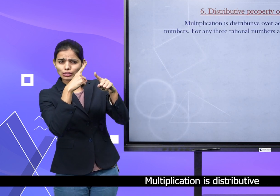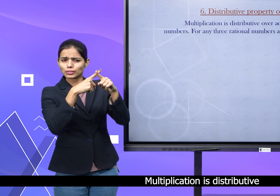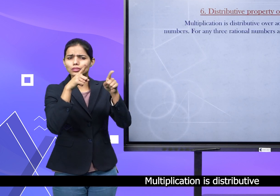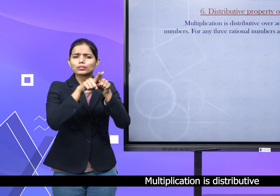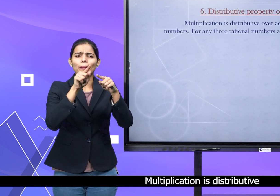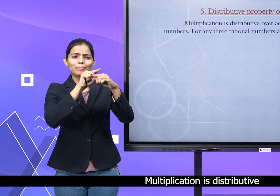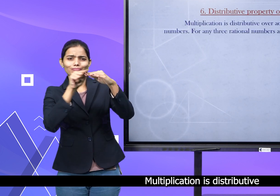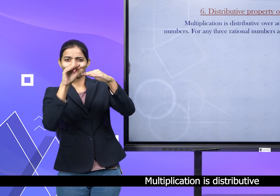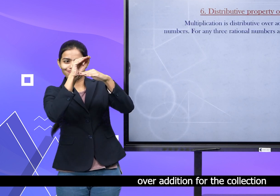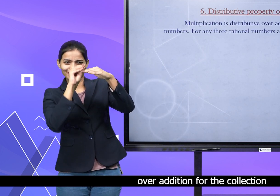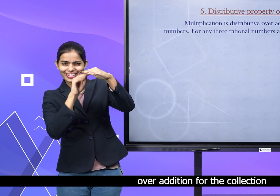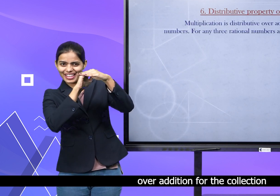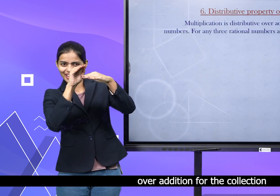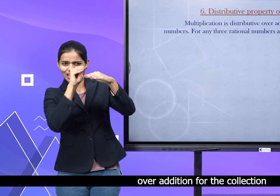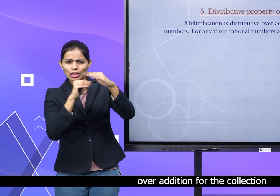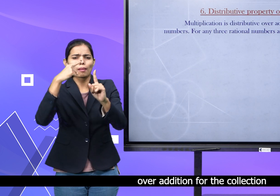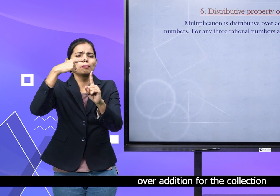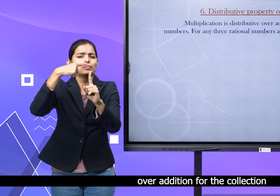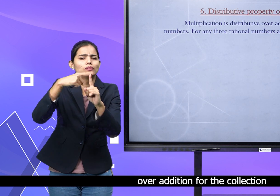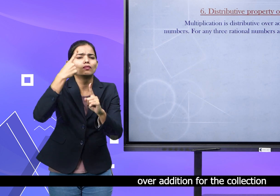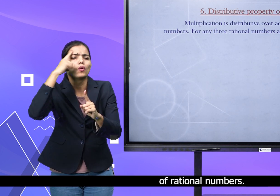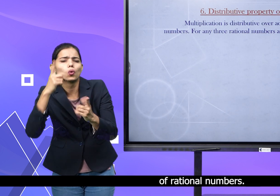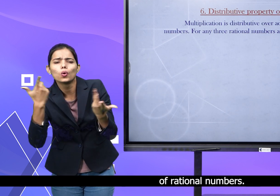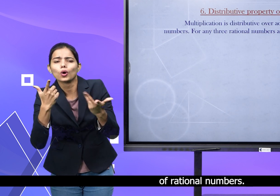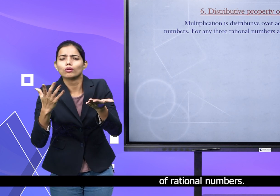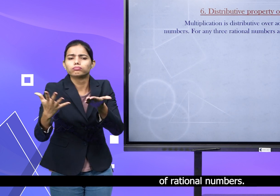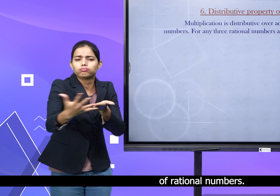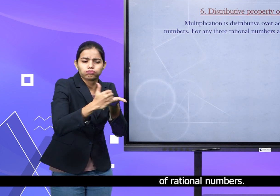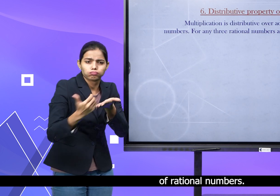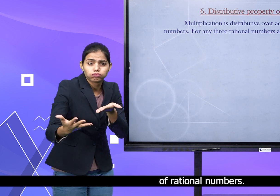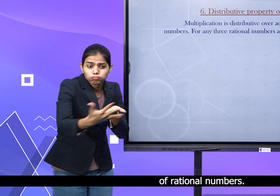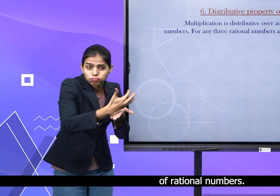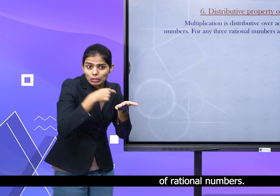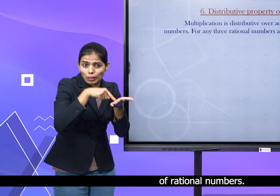Multiplication is distributive over addition for the collection of rational numbers.